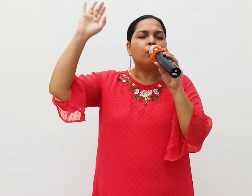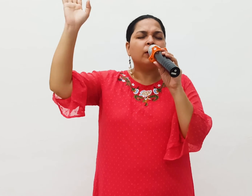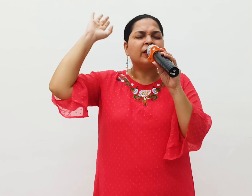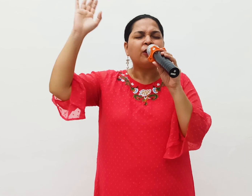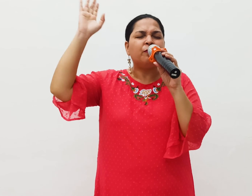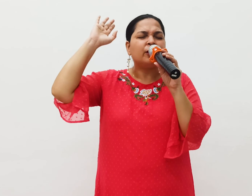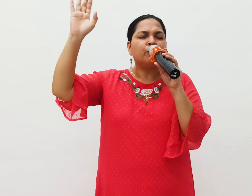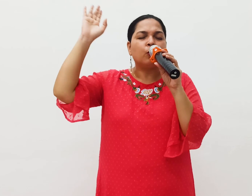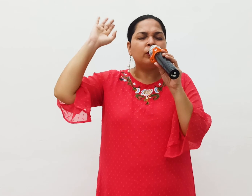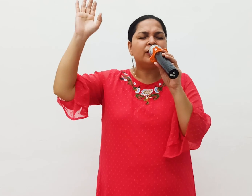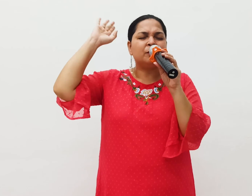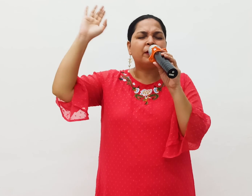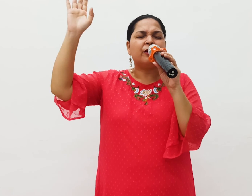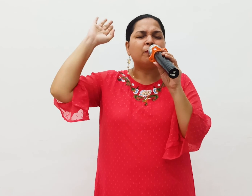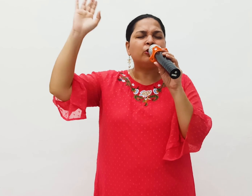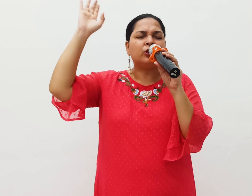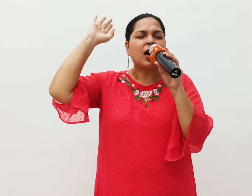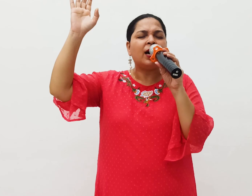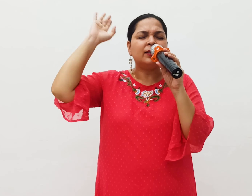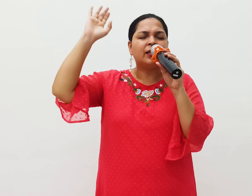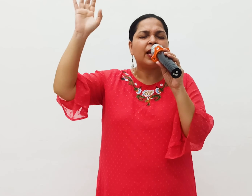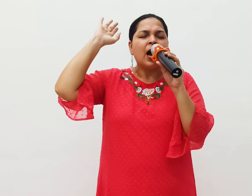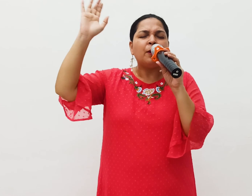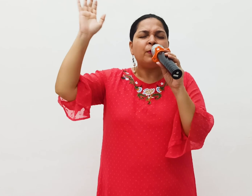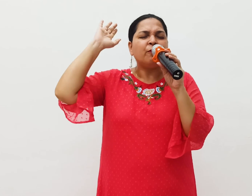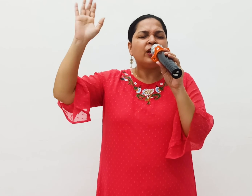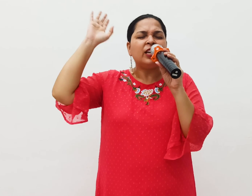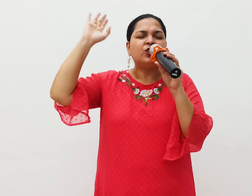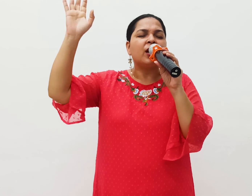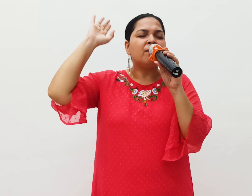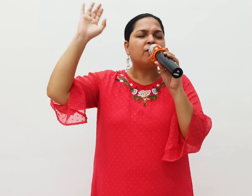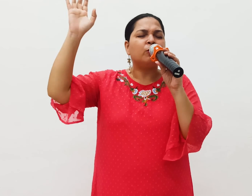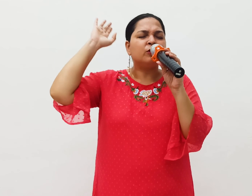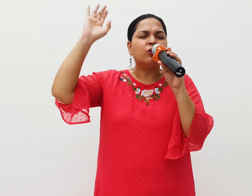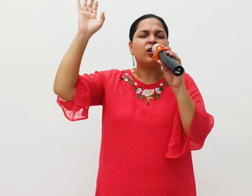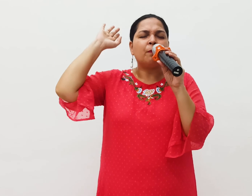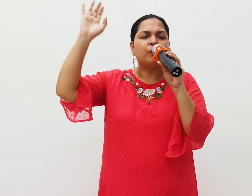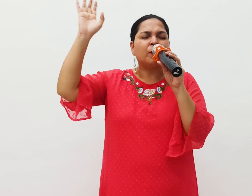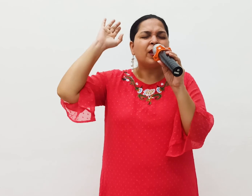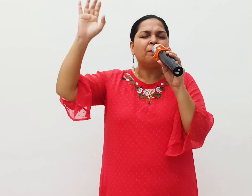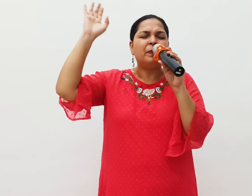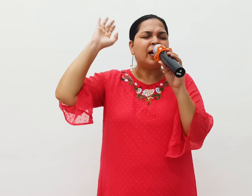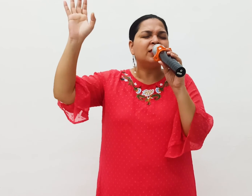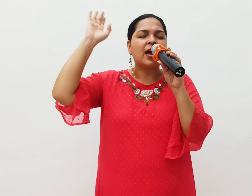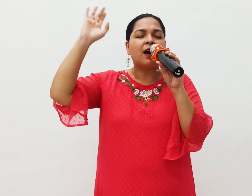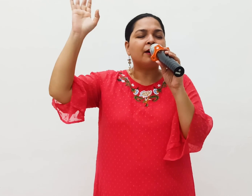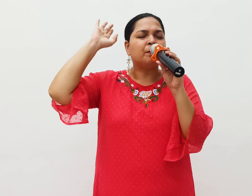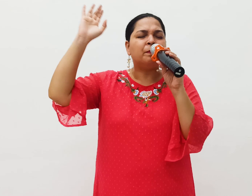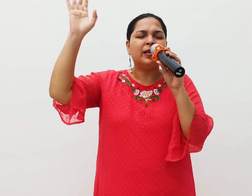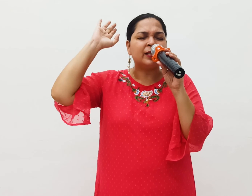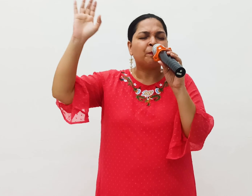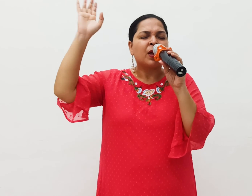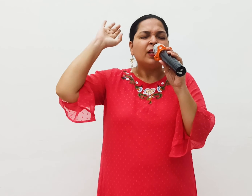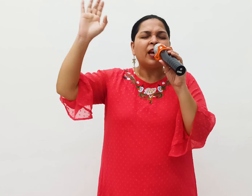Father, for your word. Thank you, Father, for your Holy Spirit. Ribosha Antrade. I pray for each and everyone who is watching our program. They are blessed and are